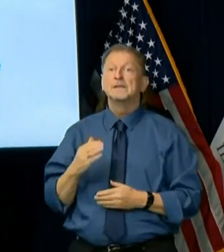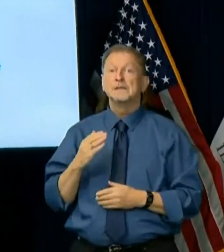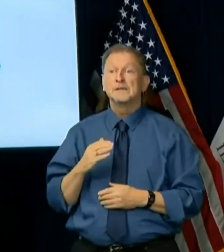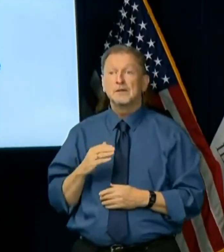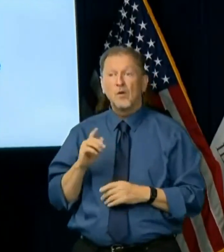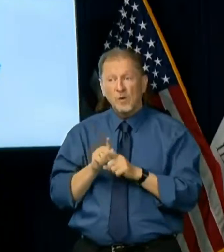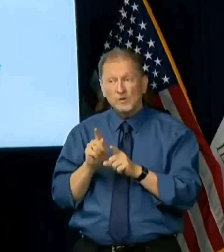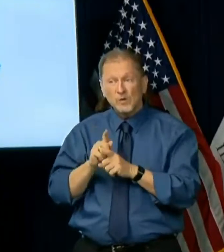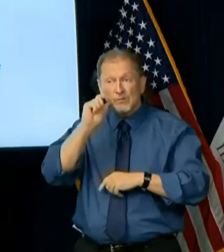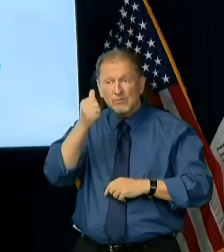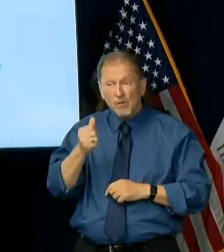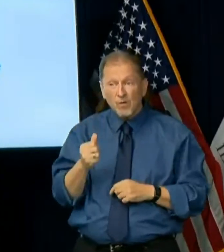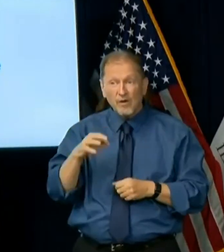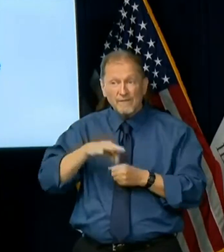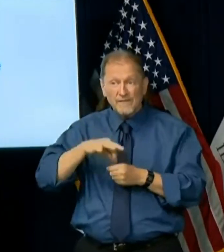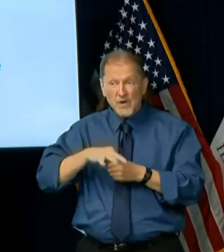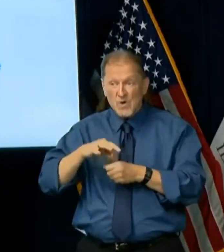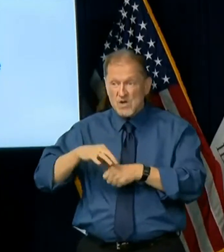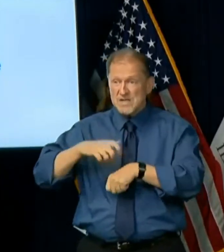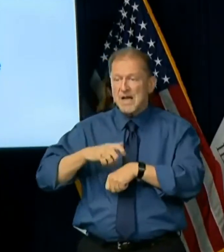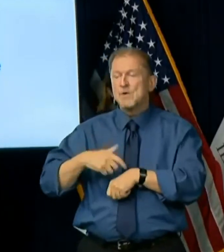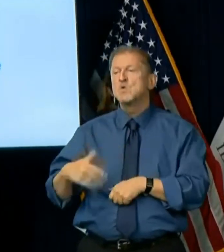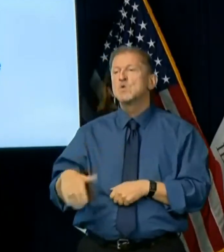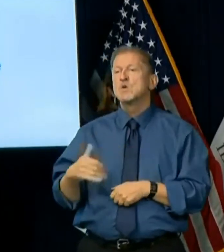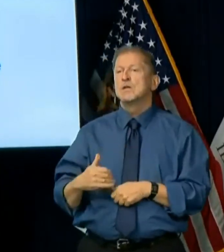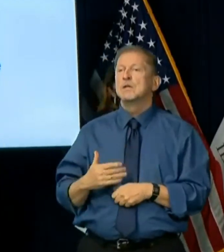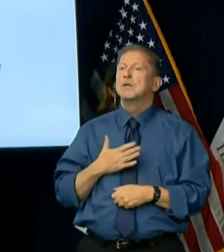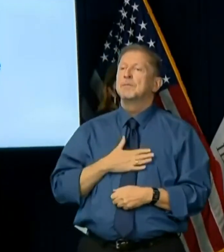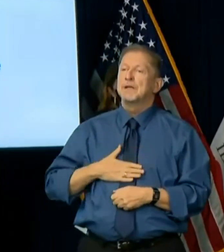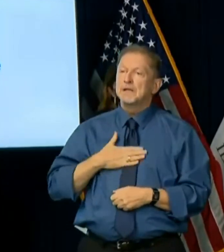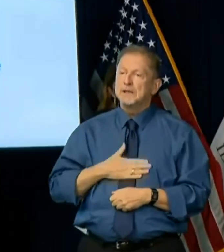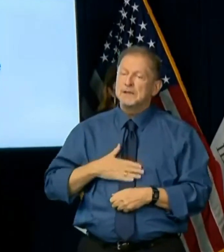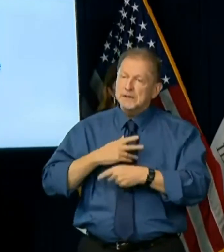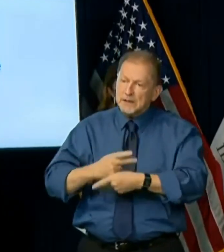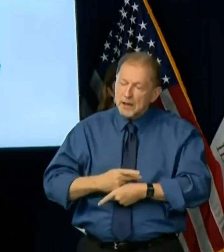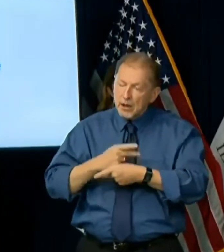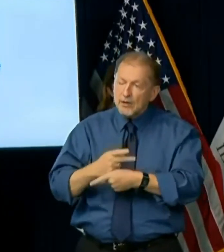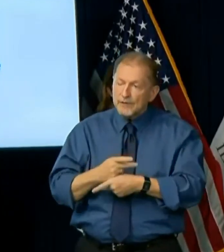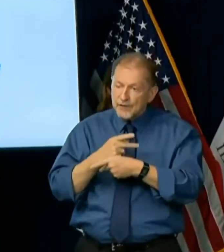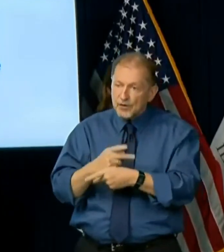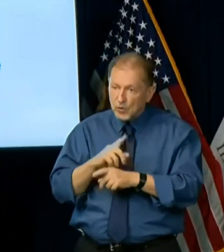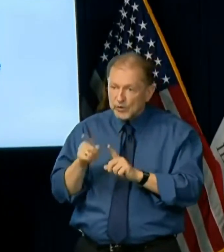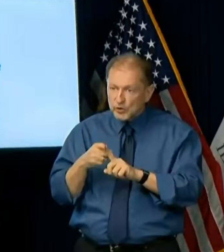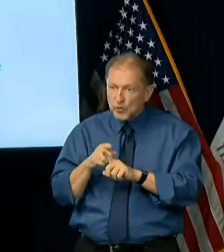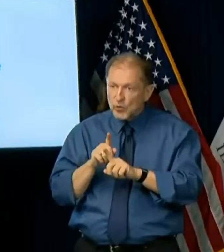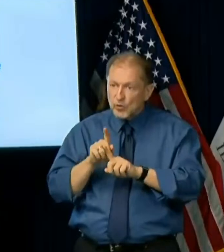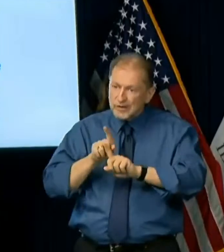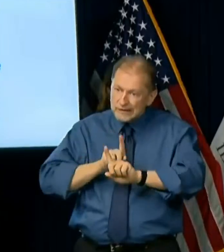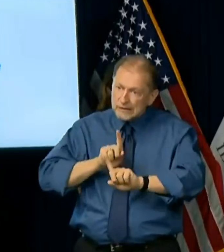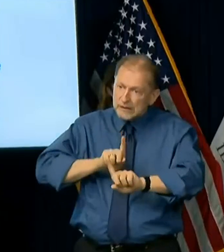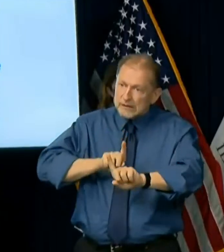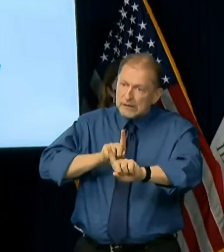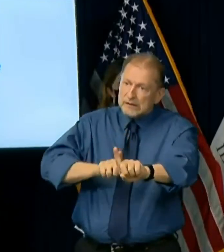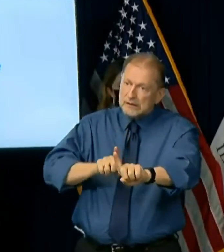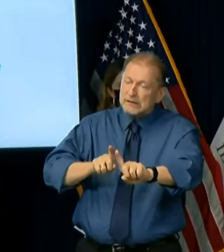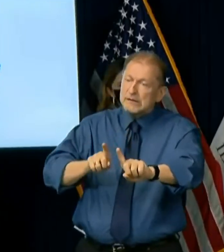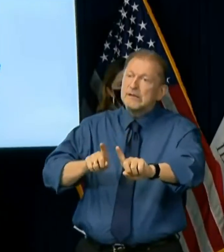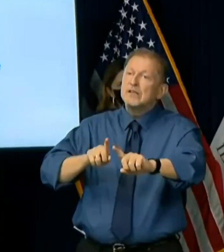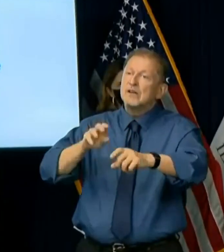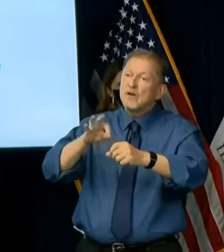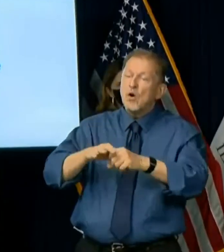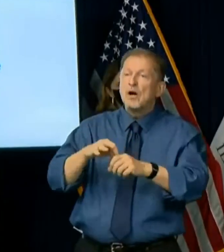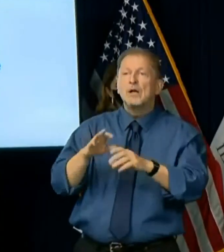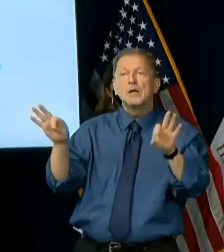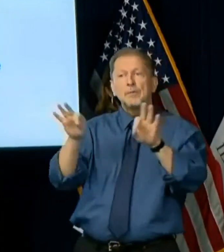vote, please make sure you exercise all these same precautions. Please make sure that your mask is securely fitted over